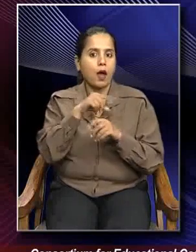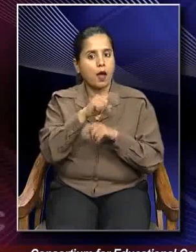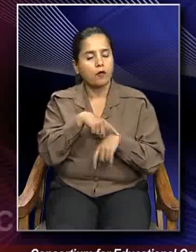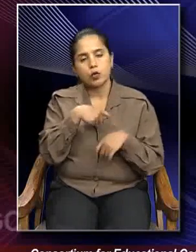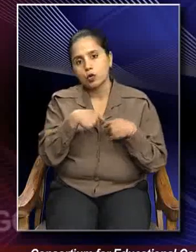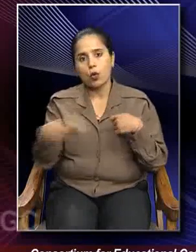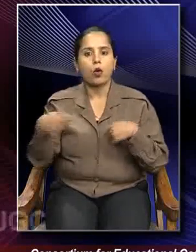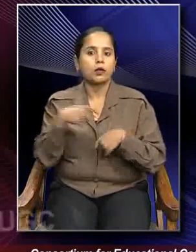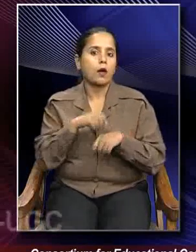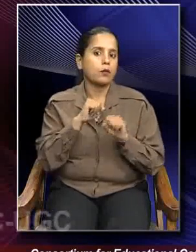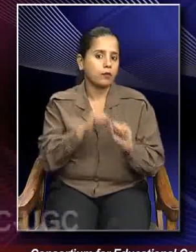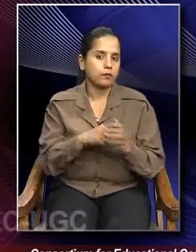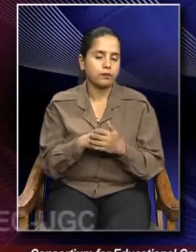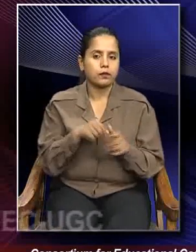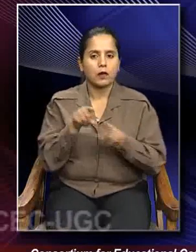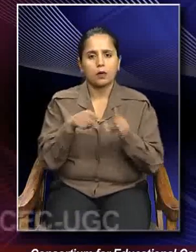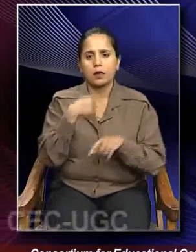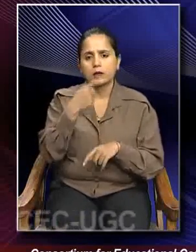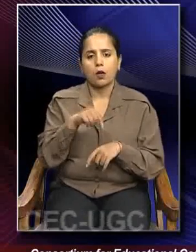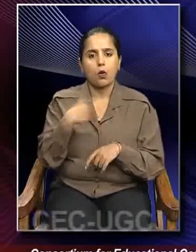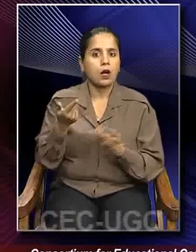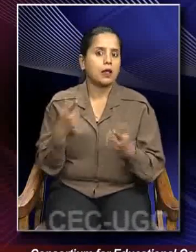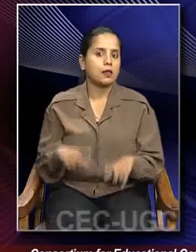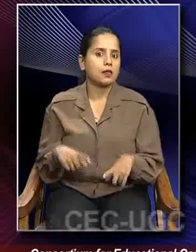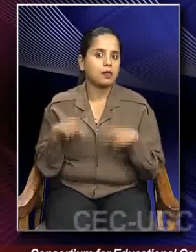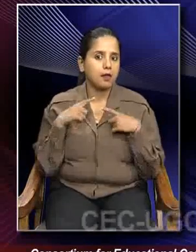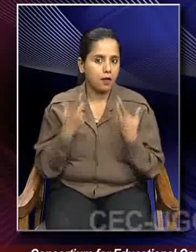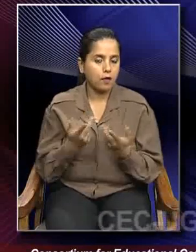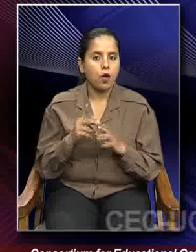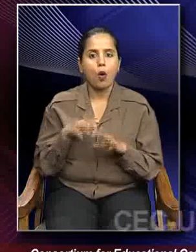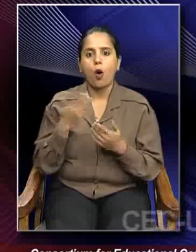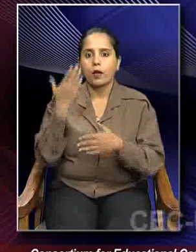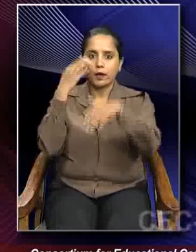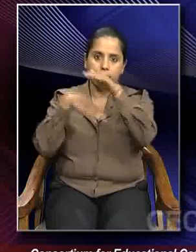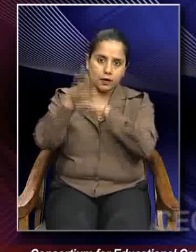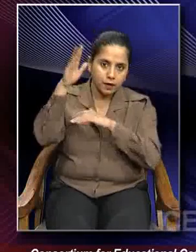time, say after this life or in heaven,